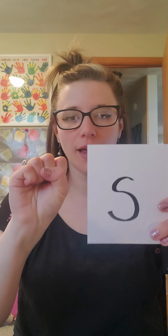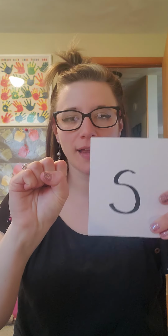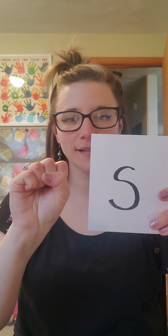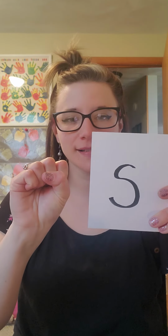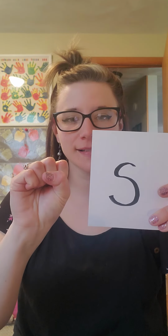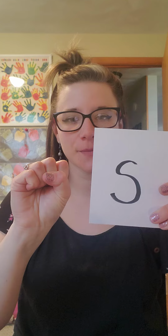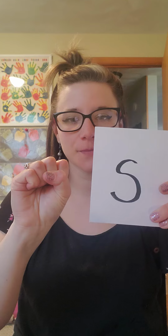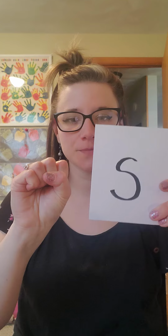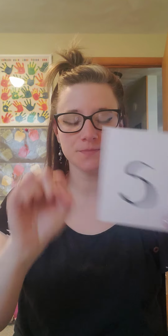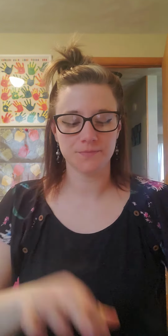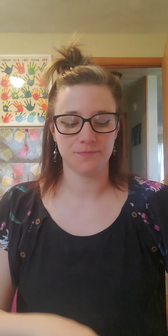S,